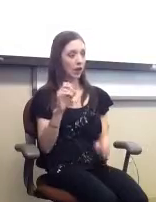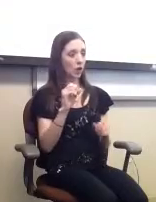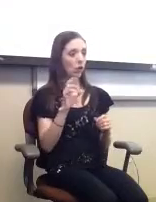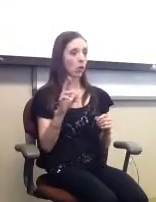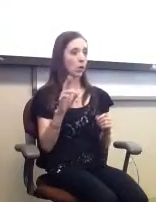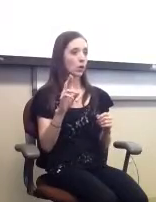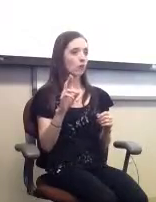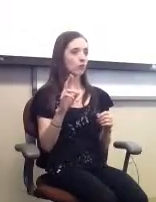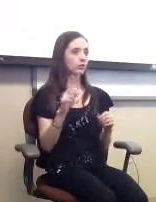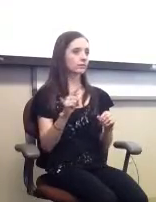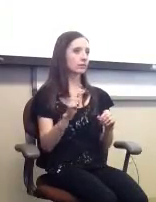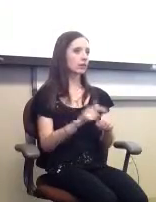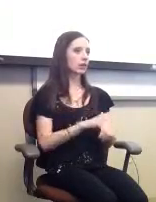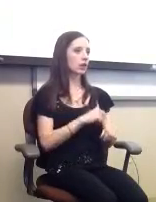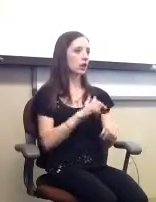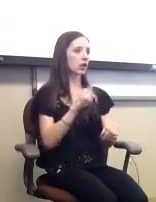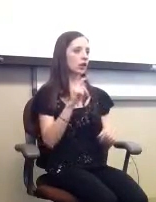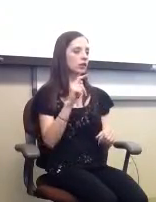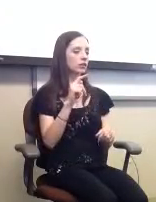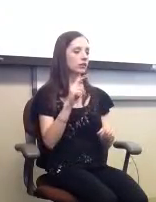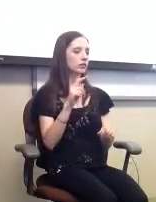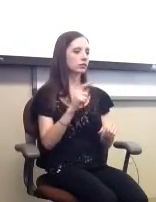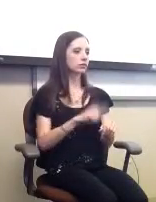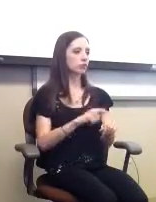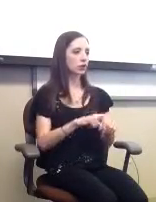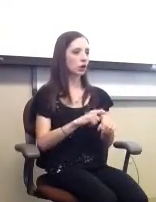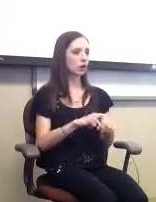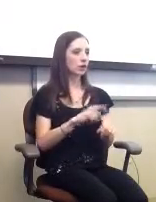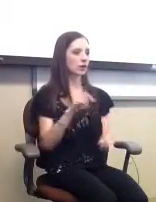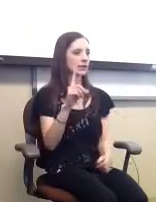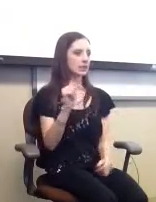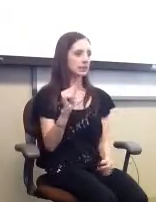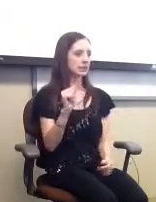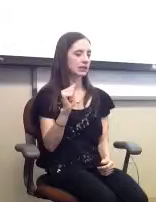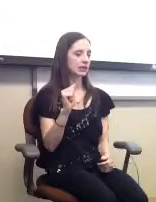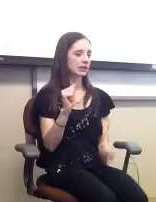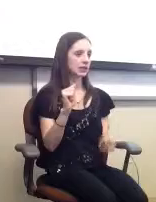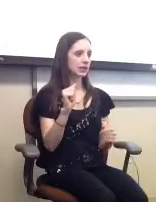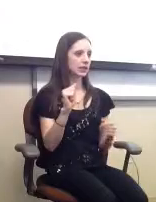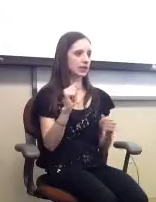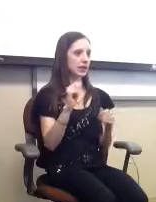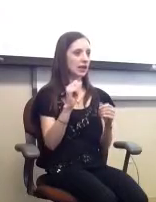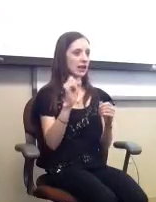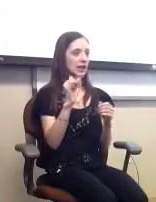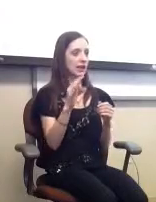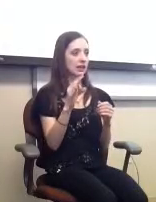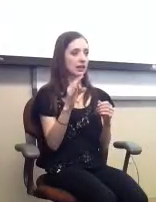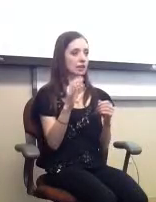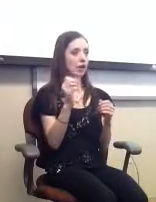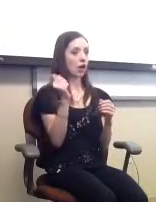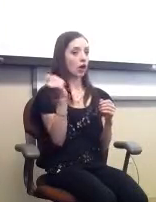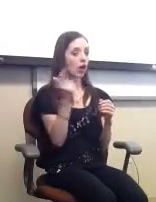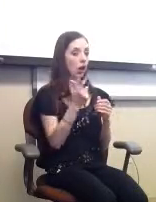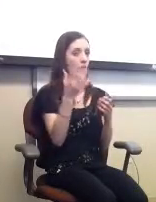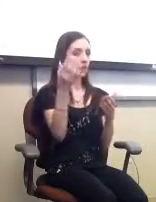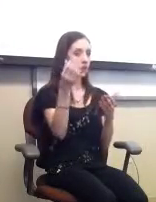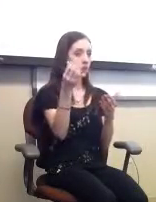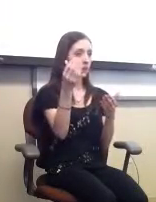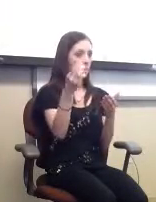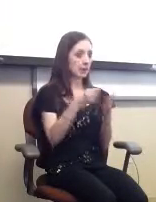programs. If all of the money coming into the house fits in that top section, we can check that box. If they're